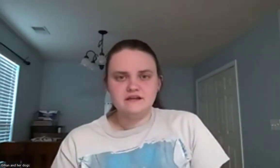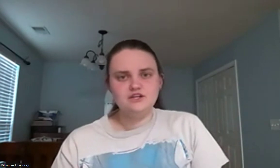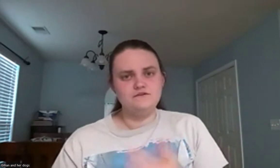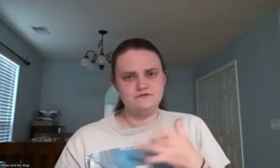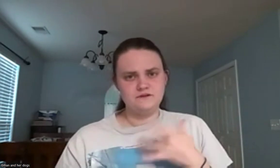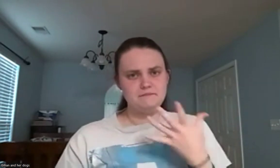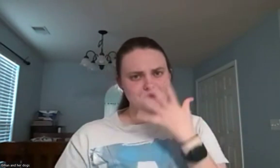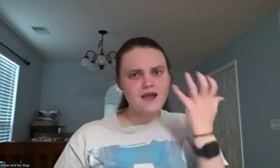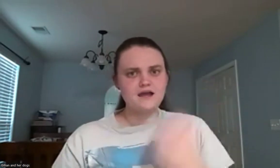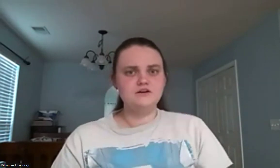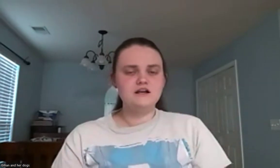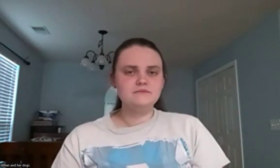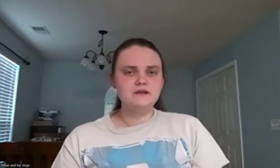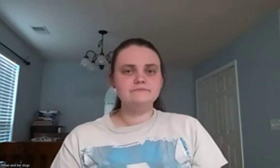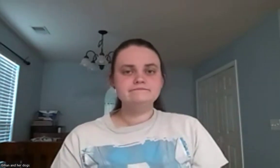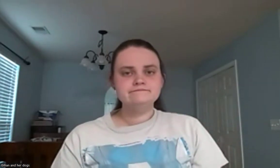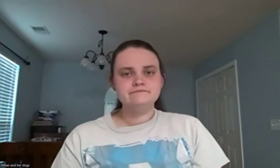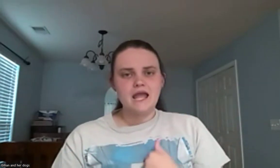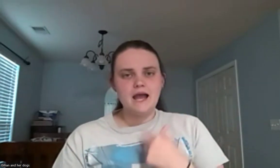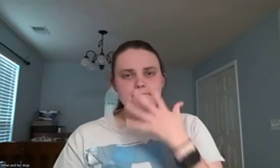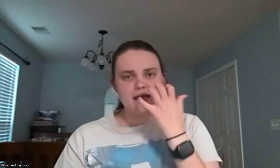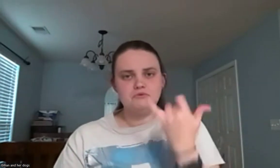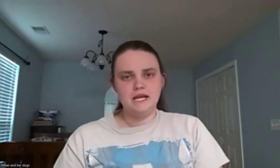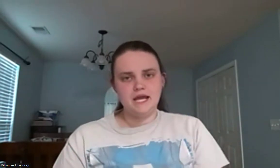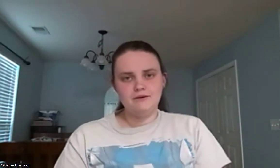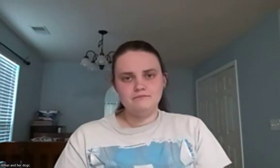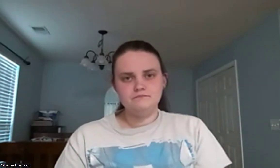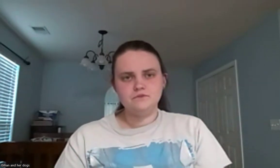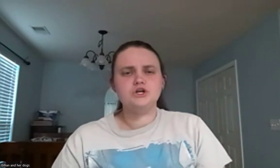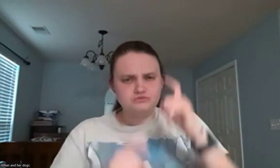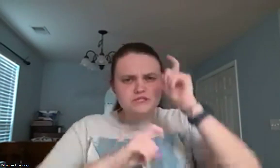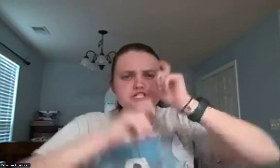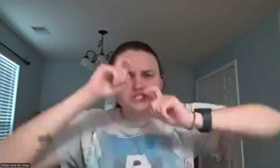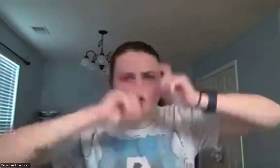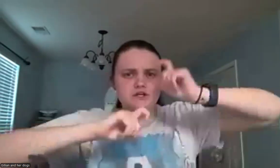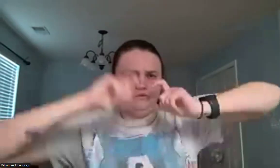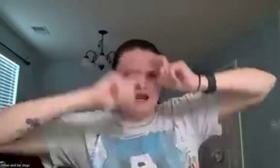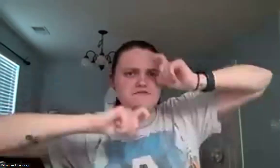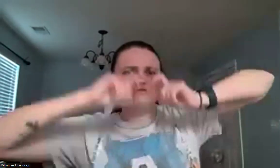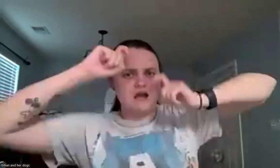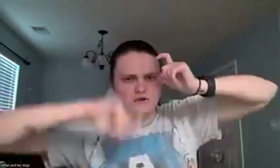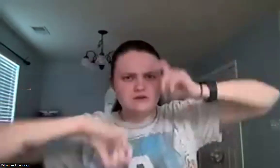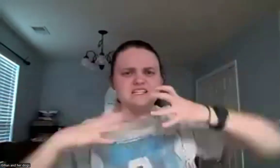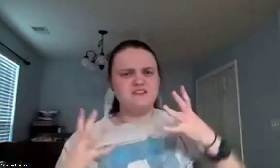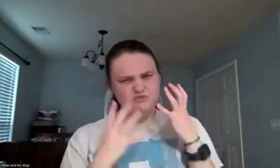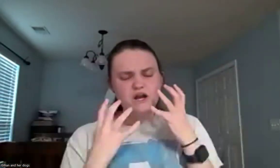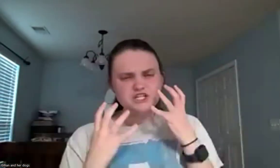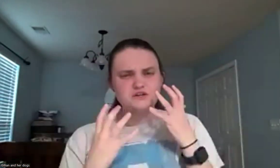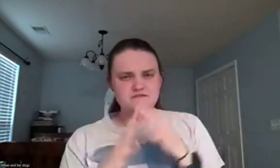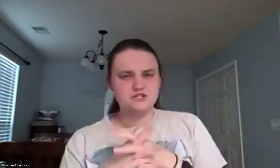If you're feeling mad, you're not going to be like, I'm mad right now. You're going to really show it. You want to have those eyebrows down. Like you want to show that